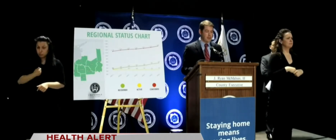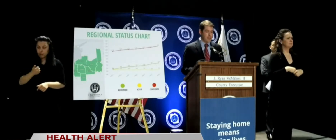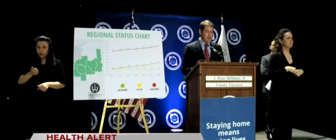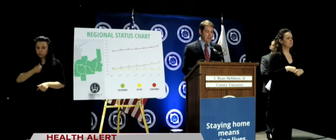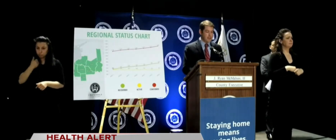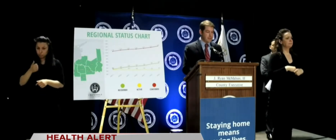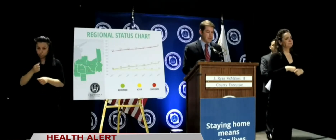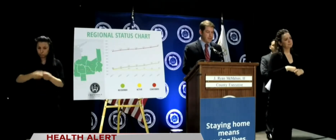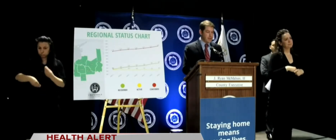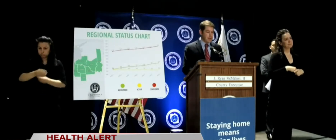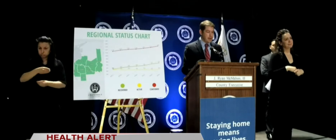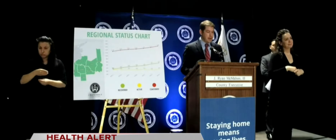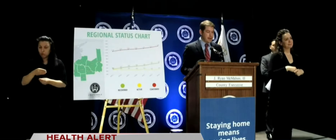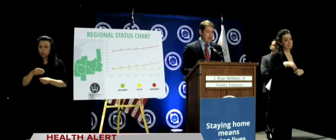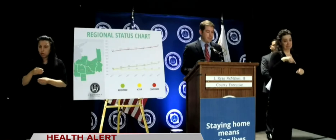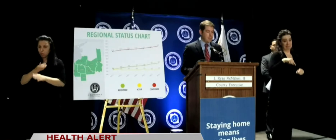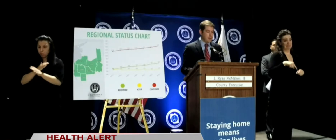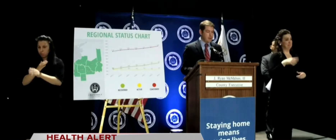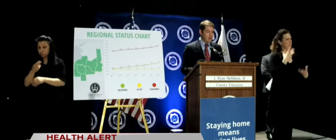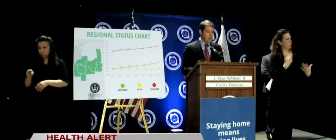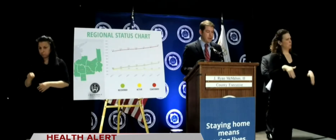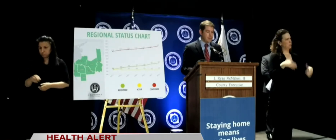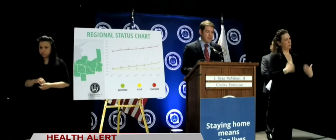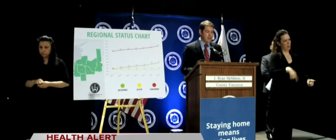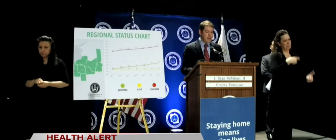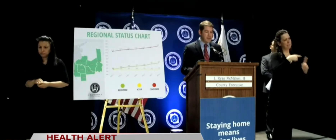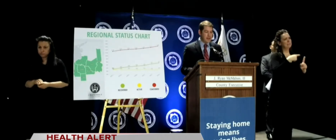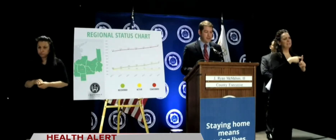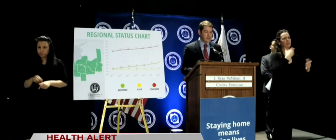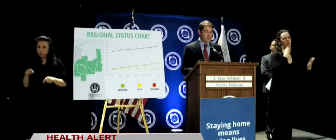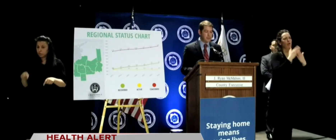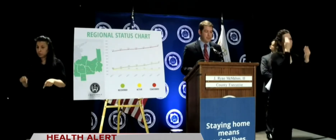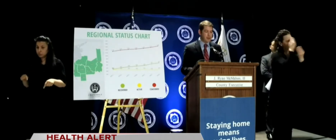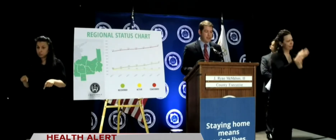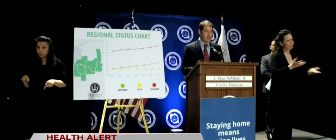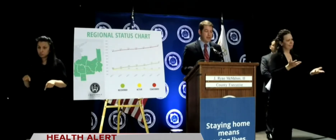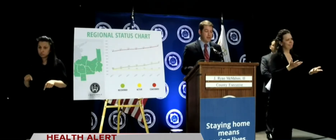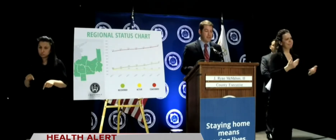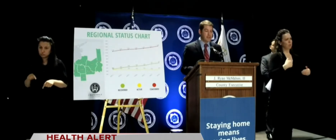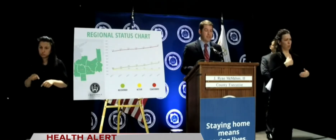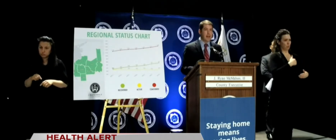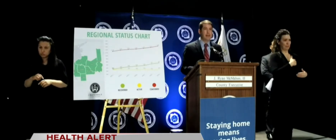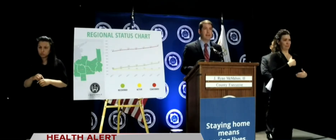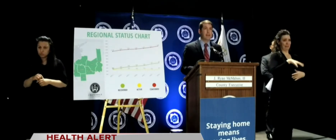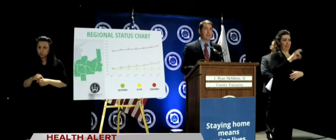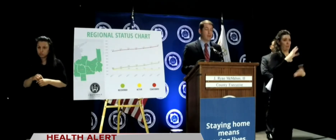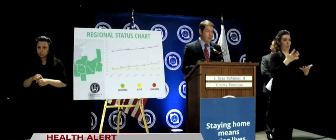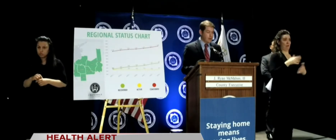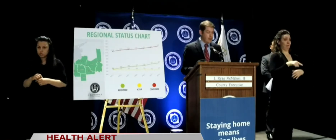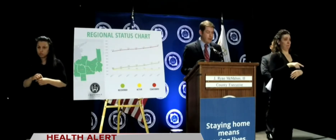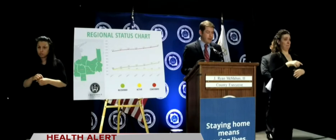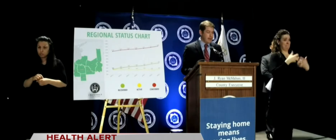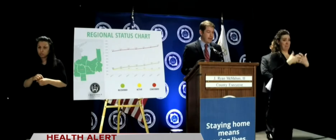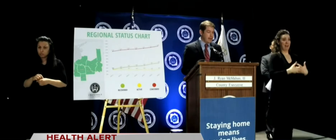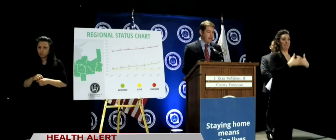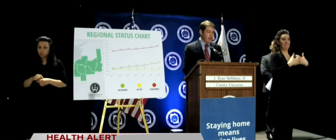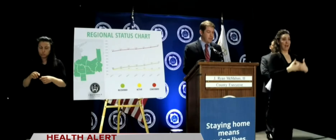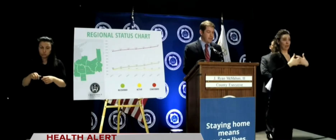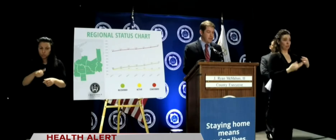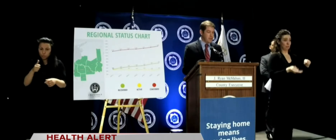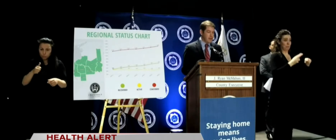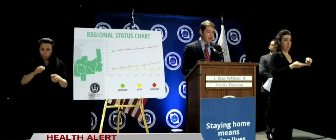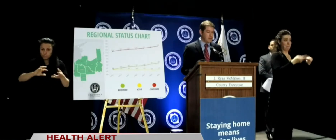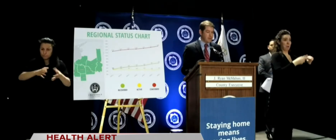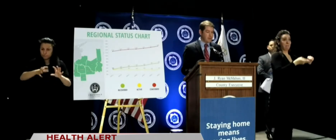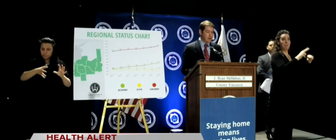little bit of positive information. Among those, 20% of manufacturers reported an increase in demand that required hiring, and